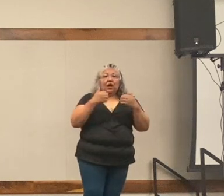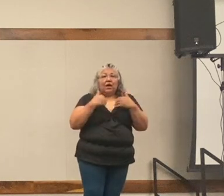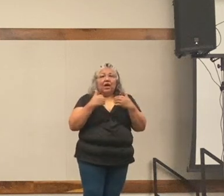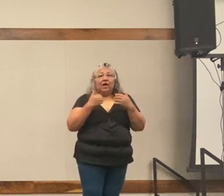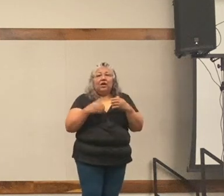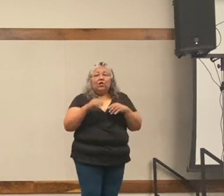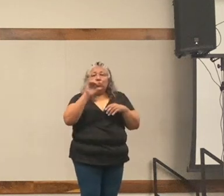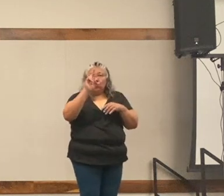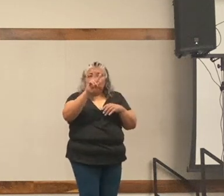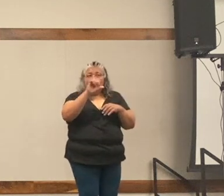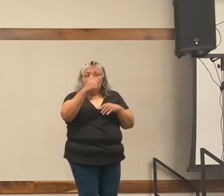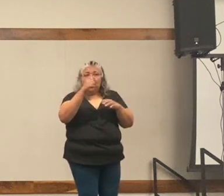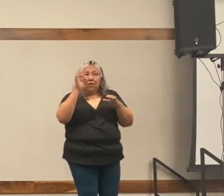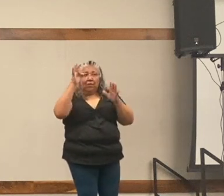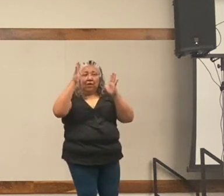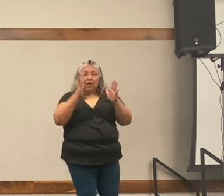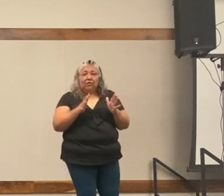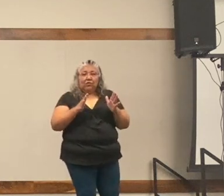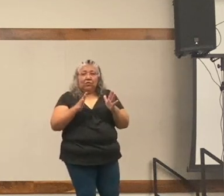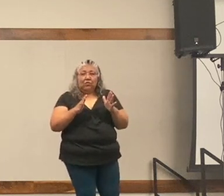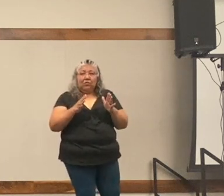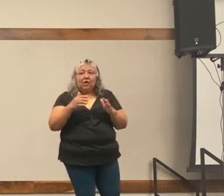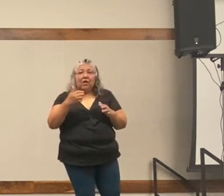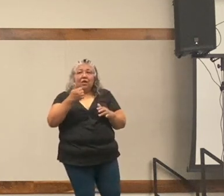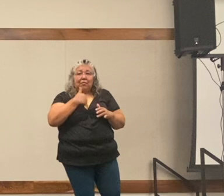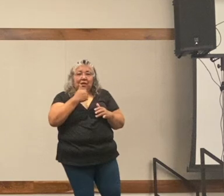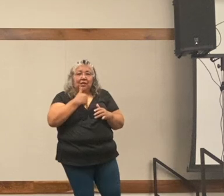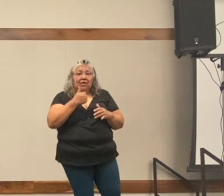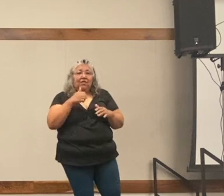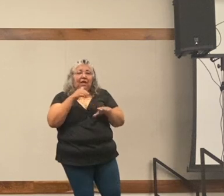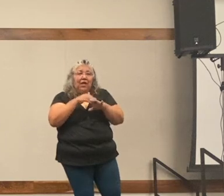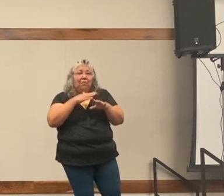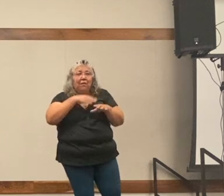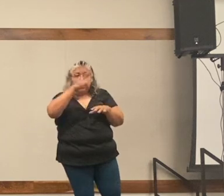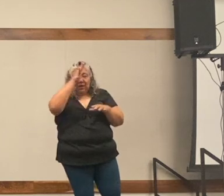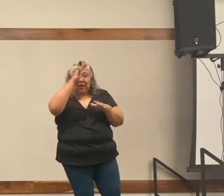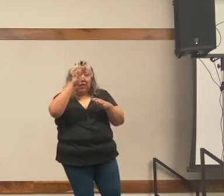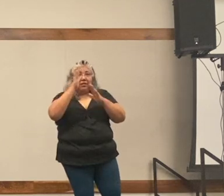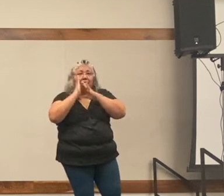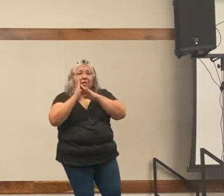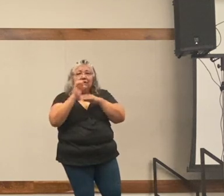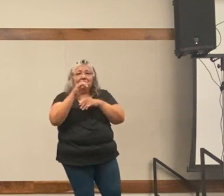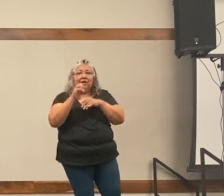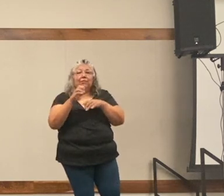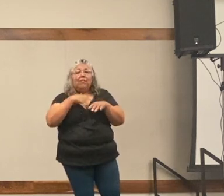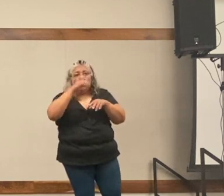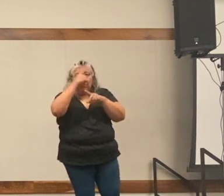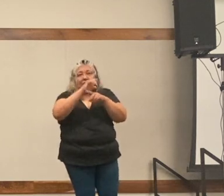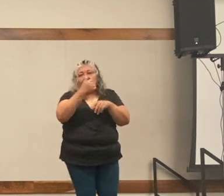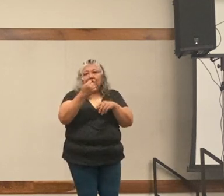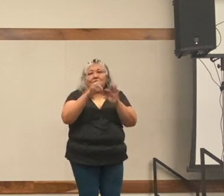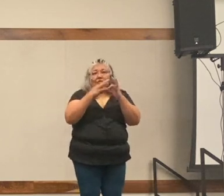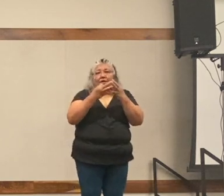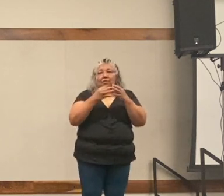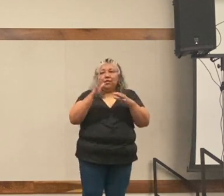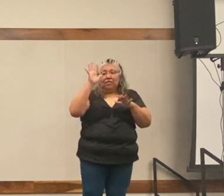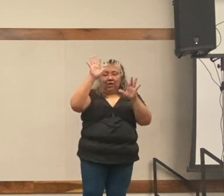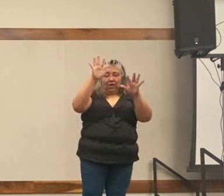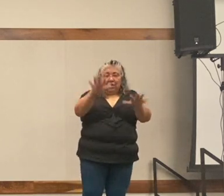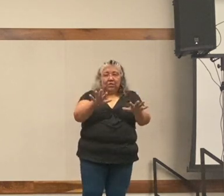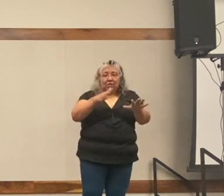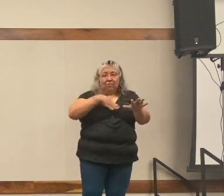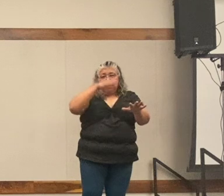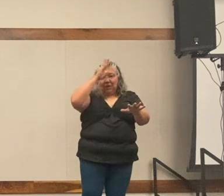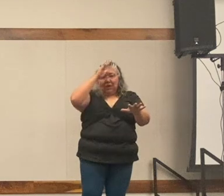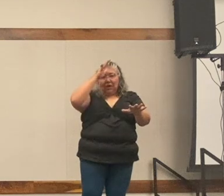we had two other pastors by my, and including myself, at my dad's bedside, my brother and other family members, laying hands on my